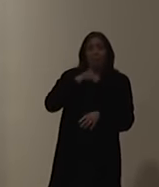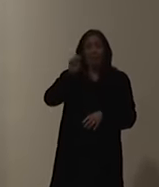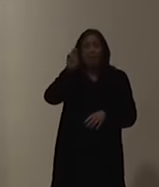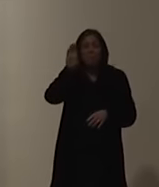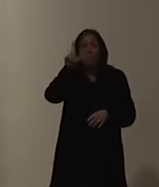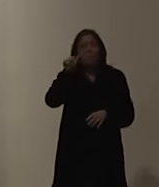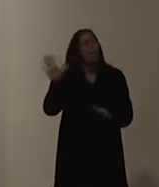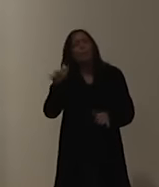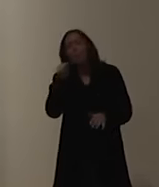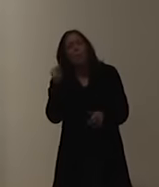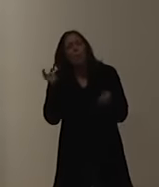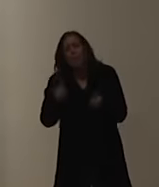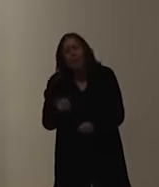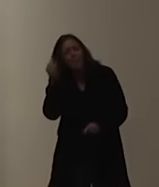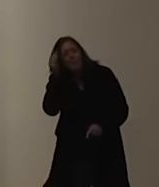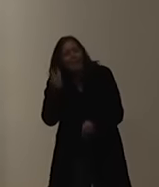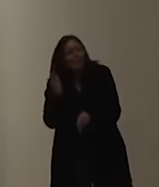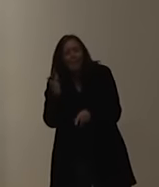Well, thank you.